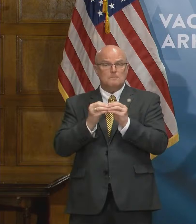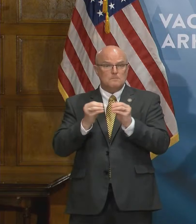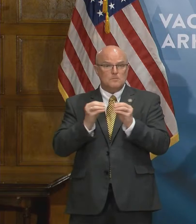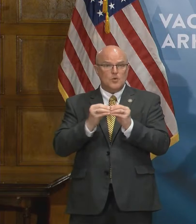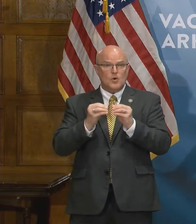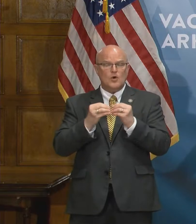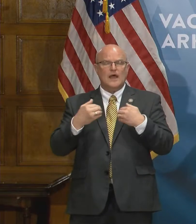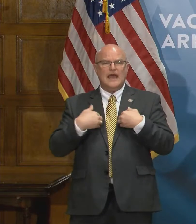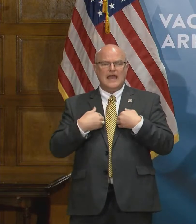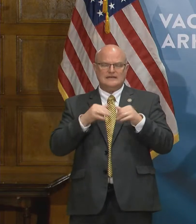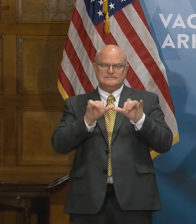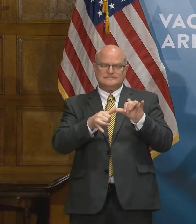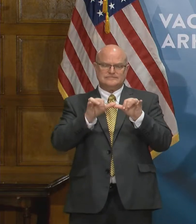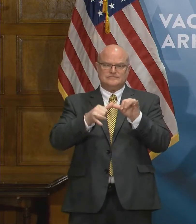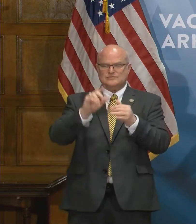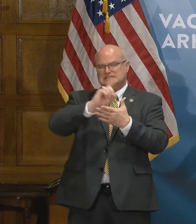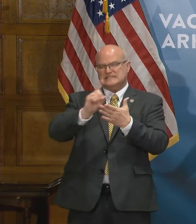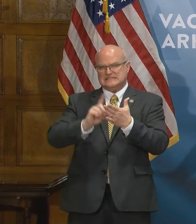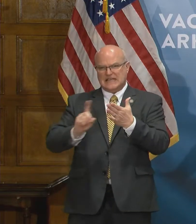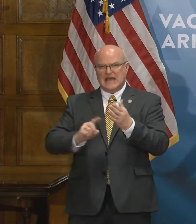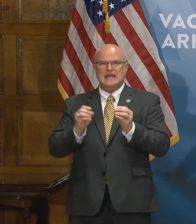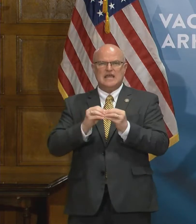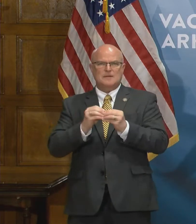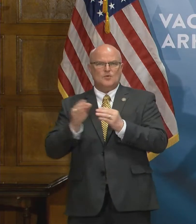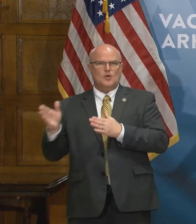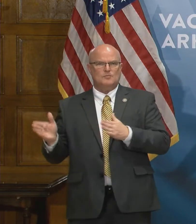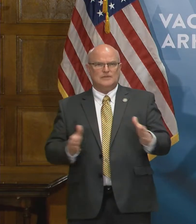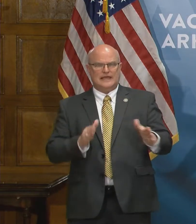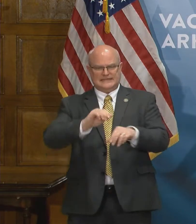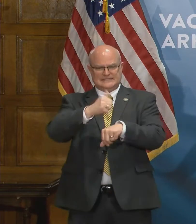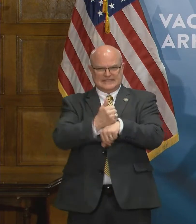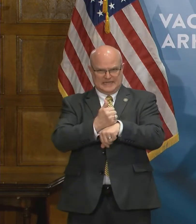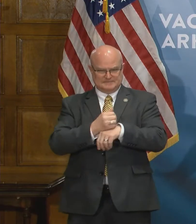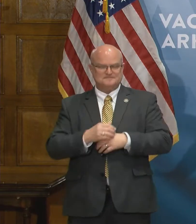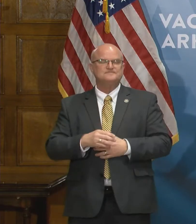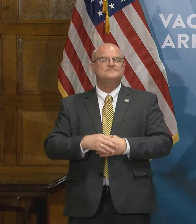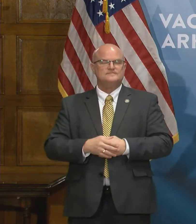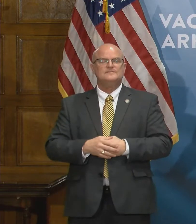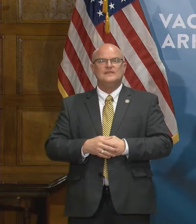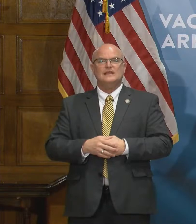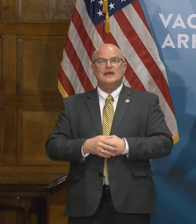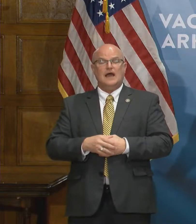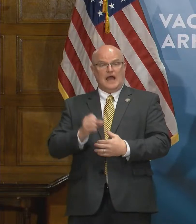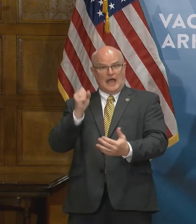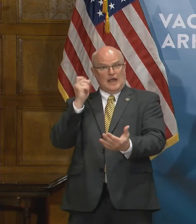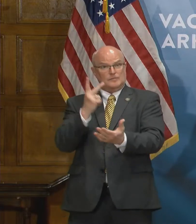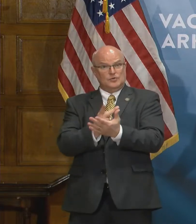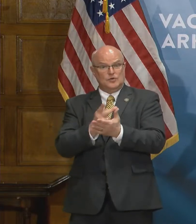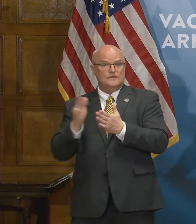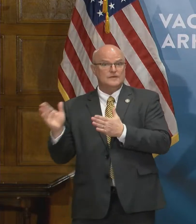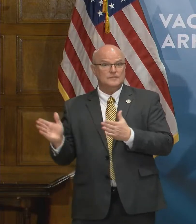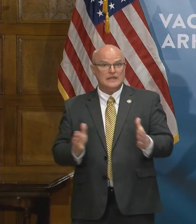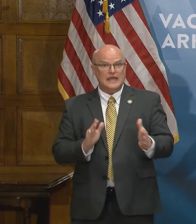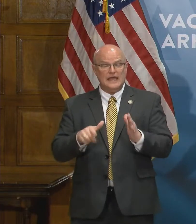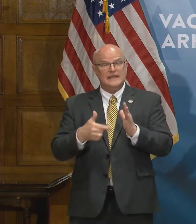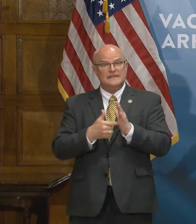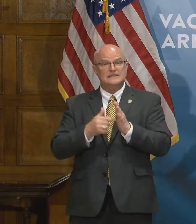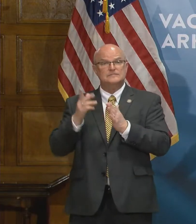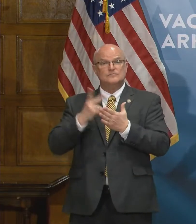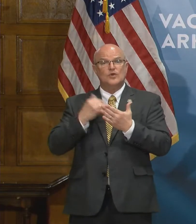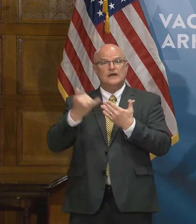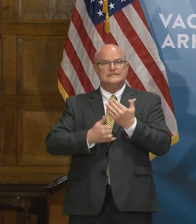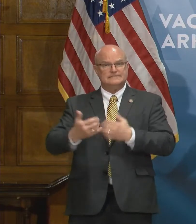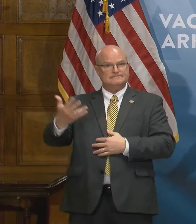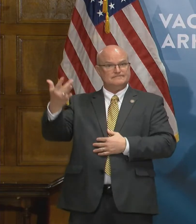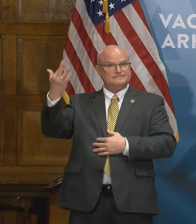we have architectural design and more planning in place. I approved the planning for this project some time